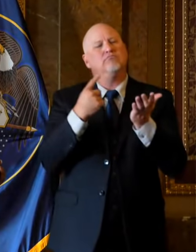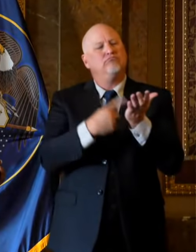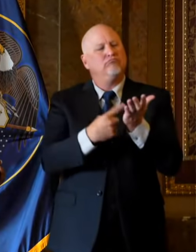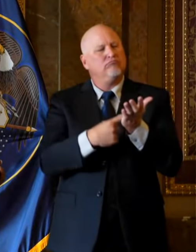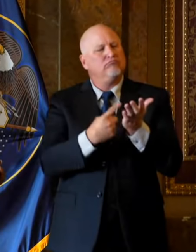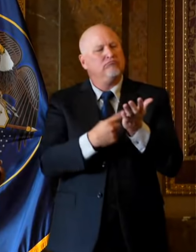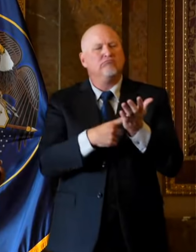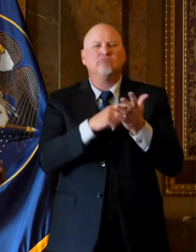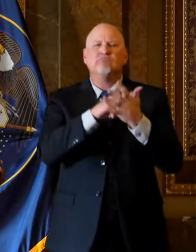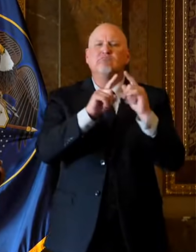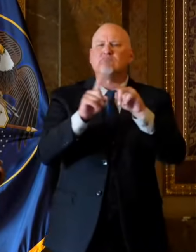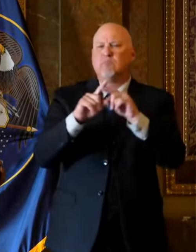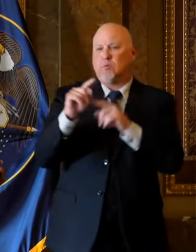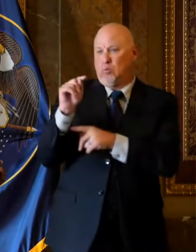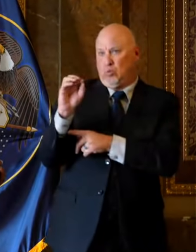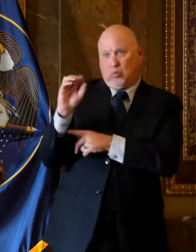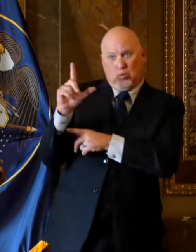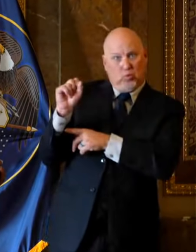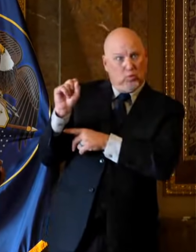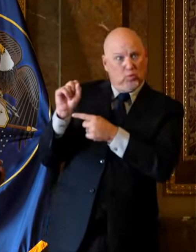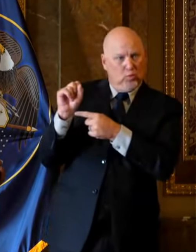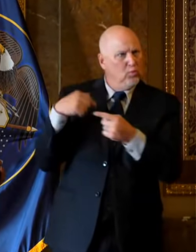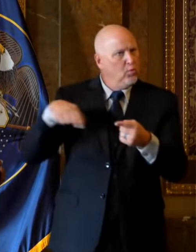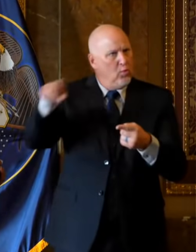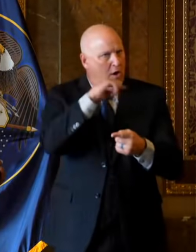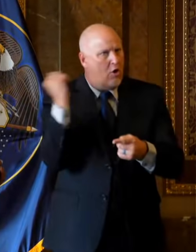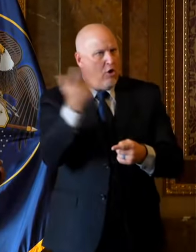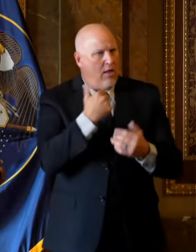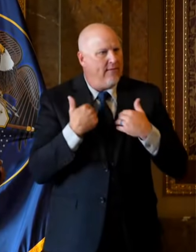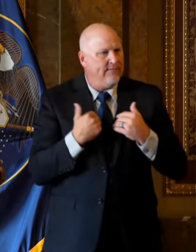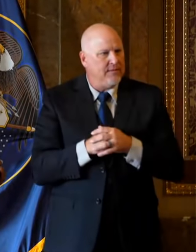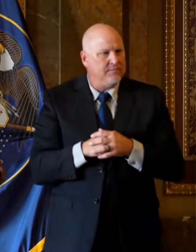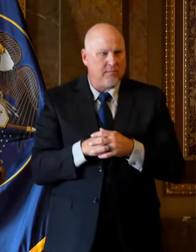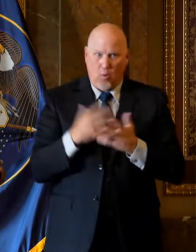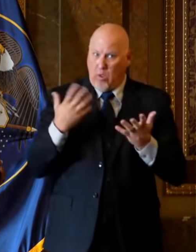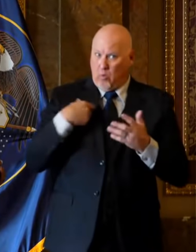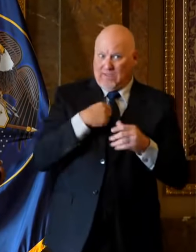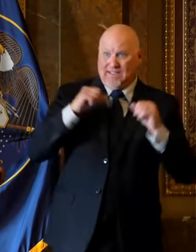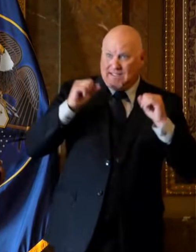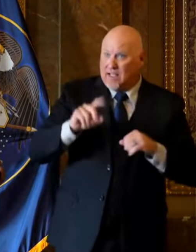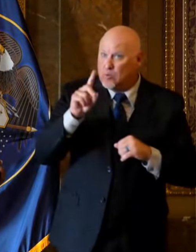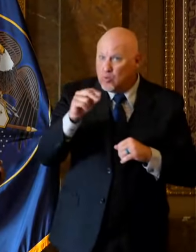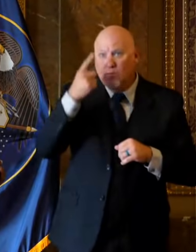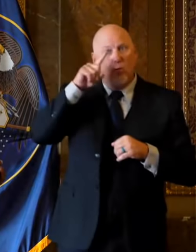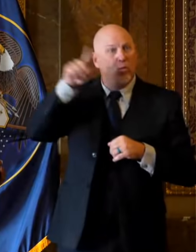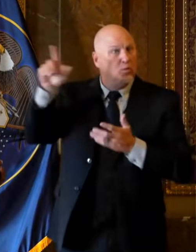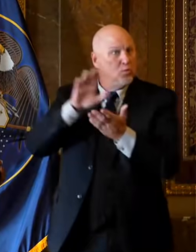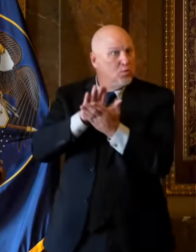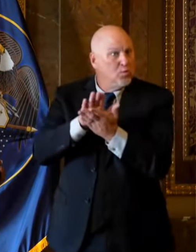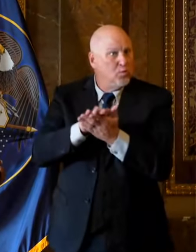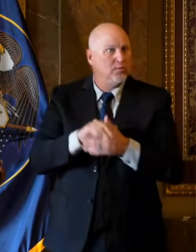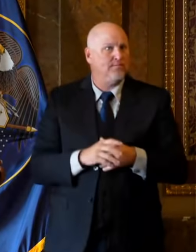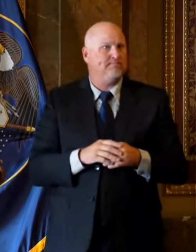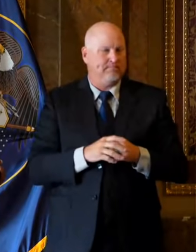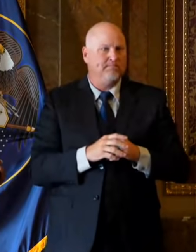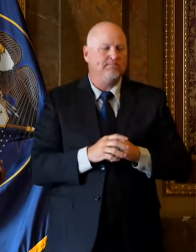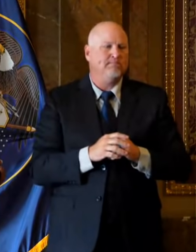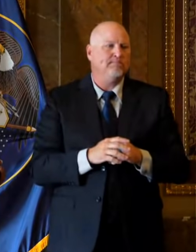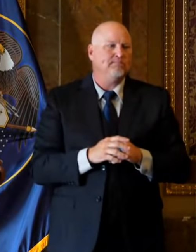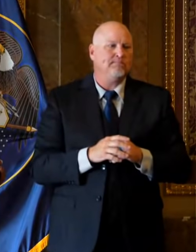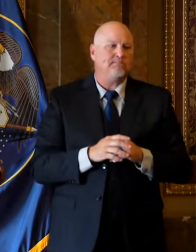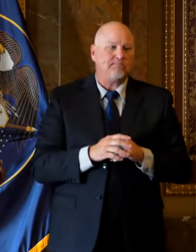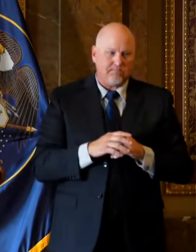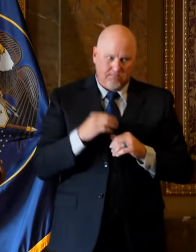our tool belt already that we can use in schools. We just heard some pretty dire statistics,